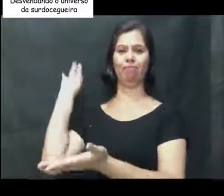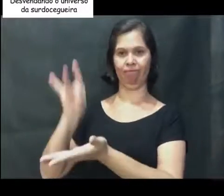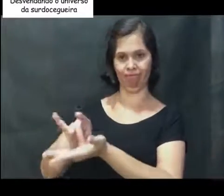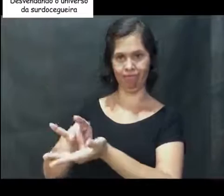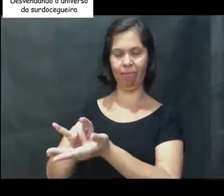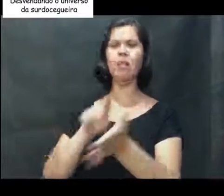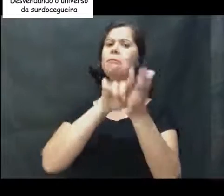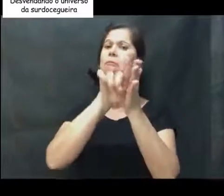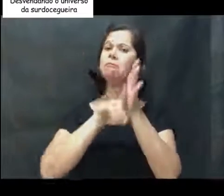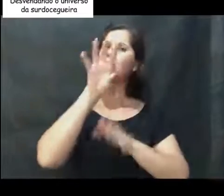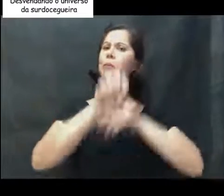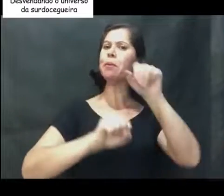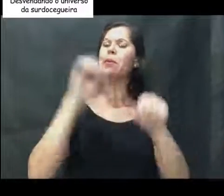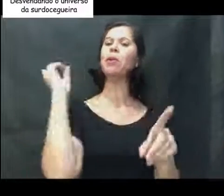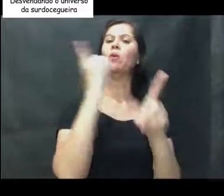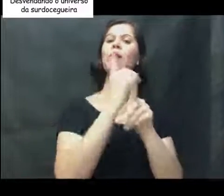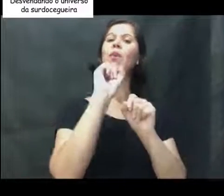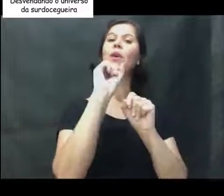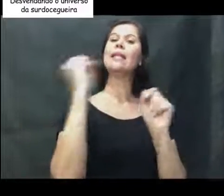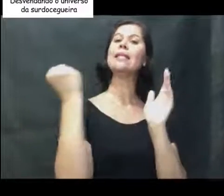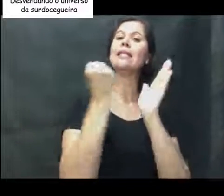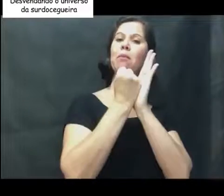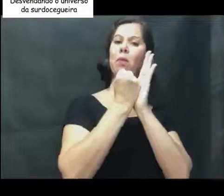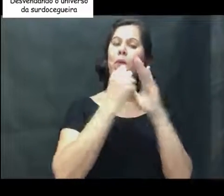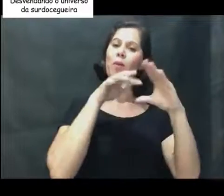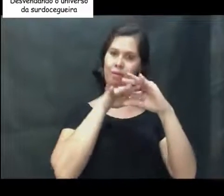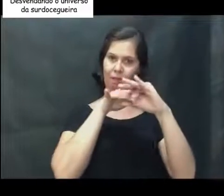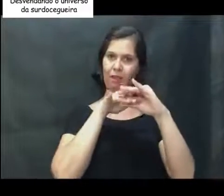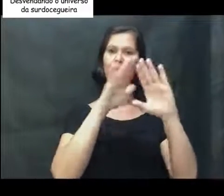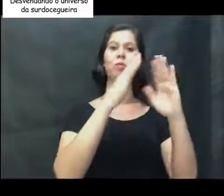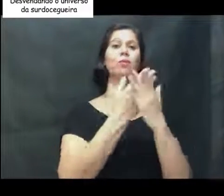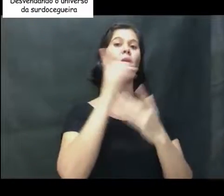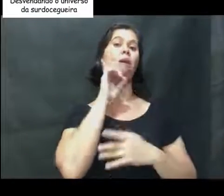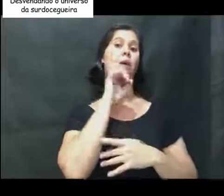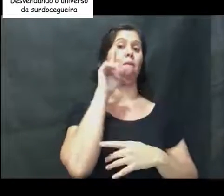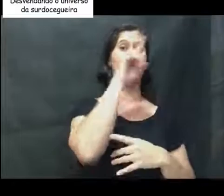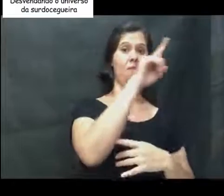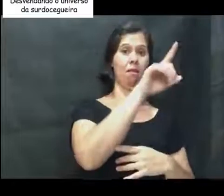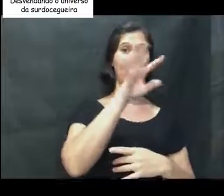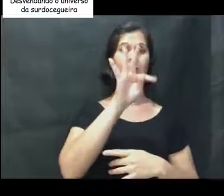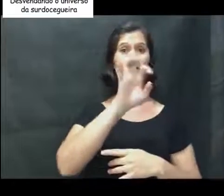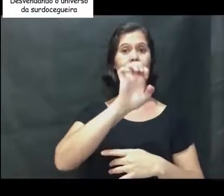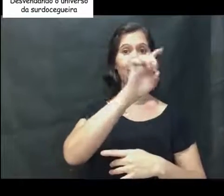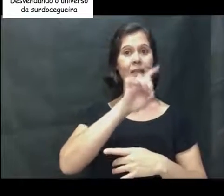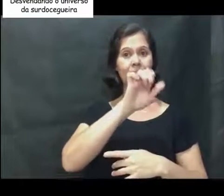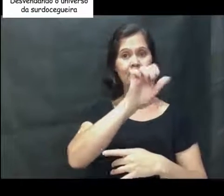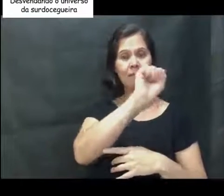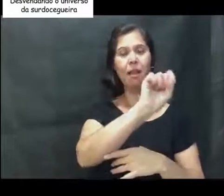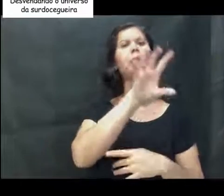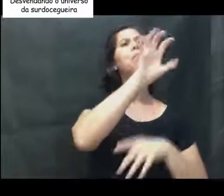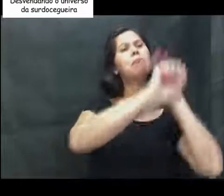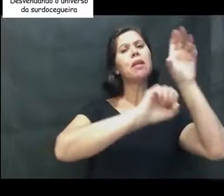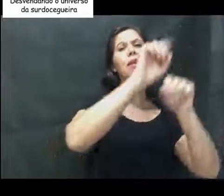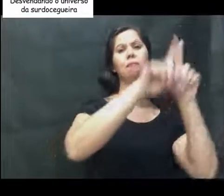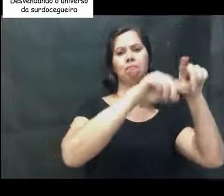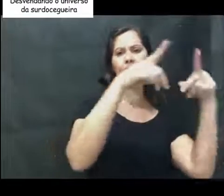this search, I found the Tactile Symbols of an American School, which is Texas School for the Blind and Visually Impaired, and I've